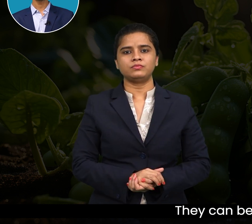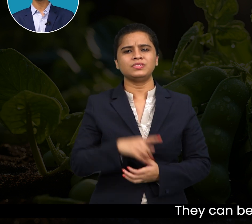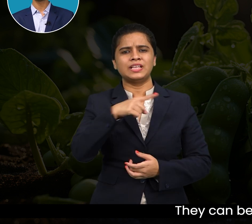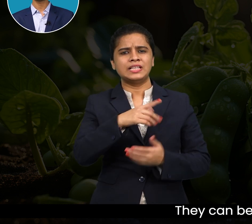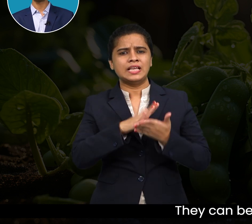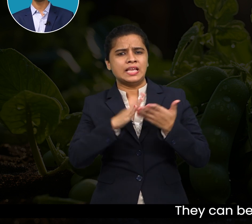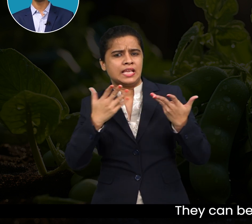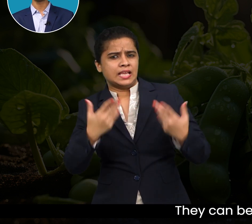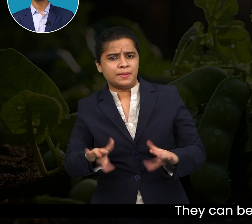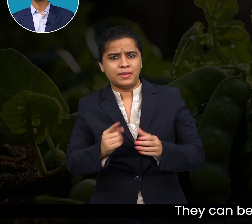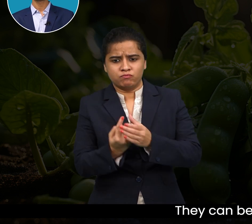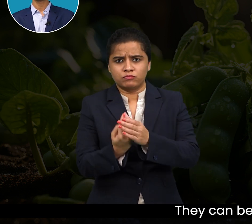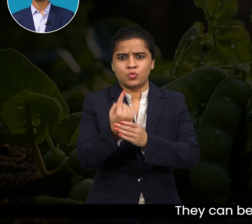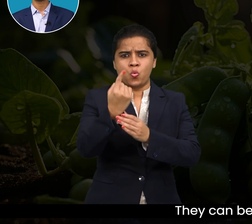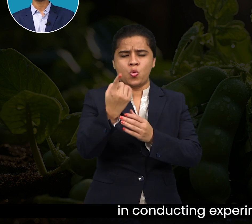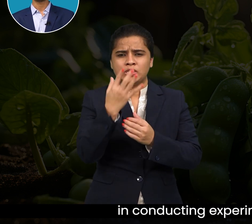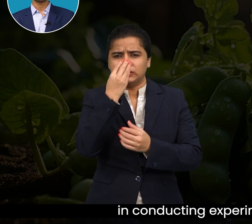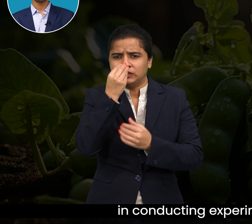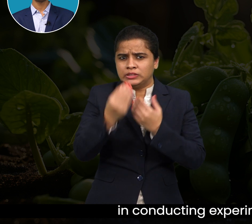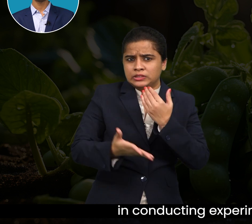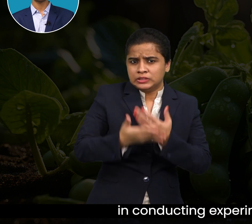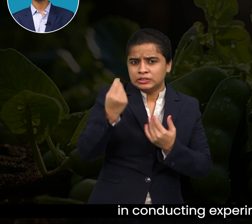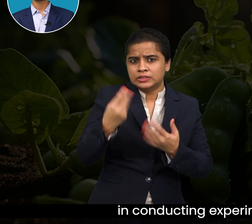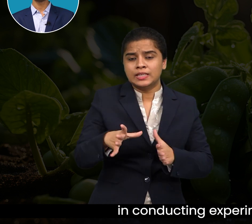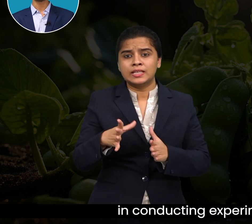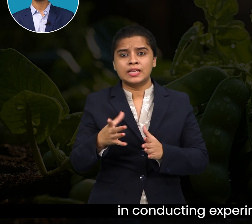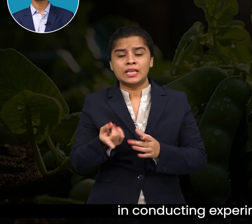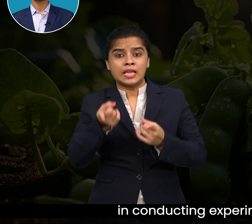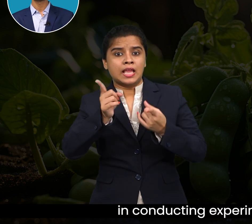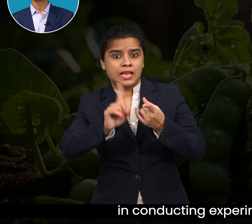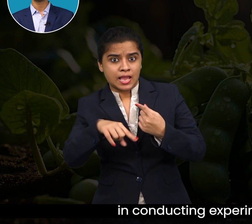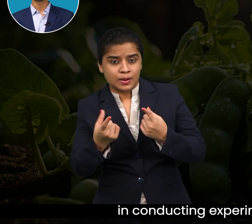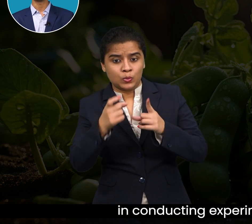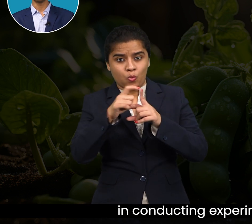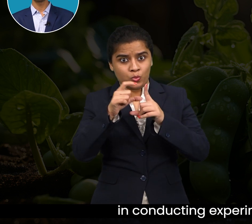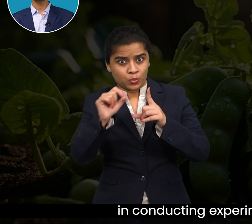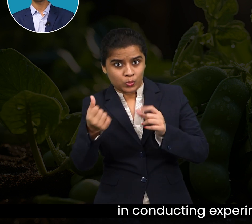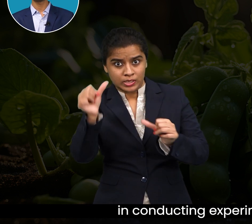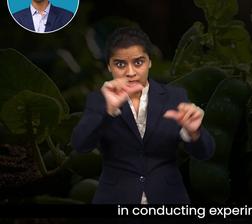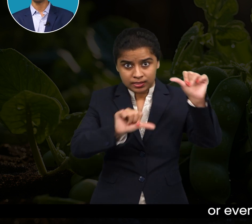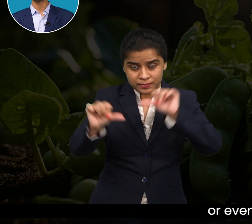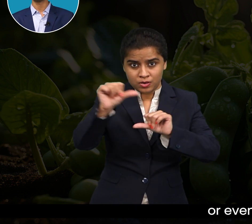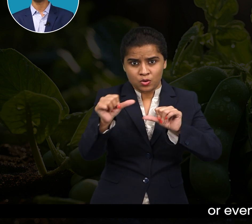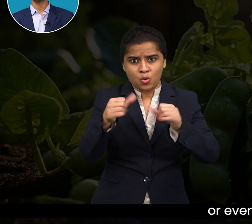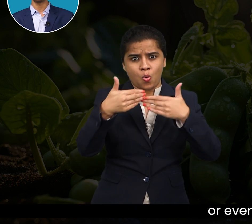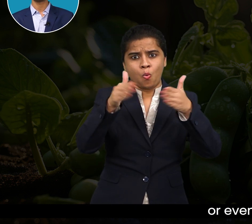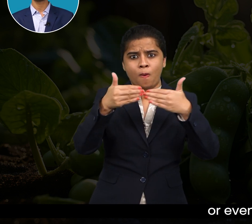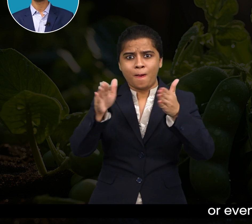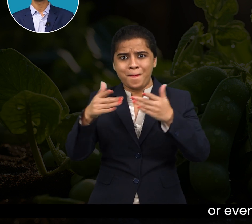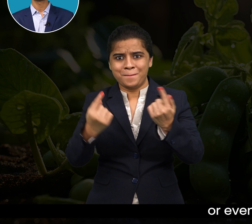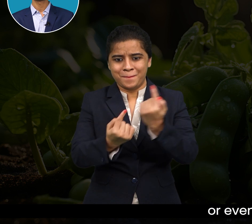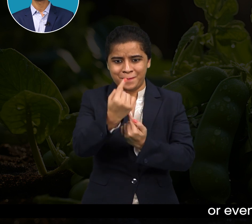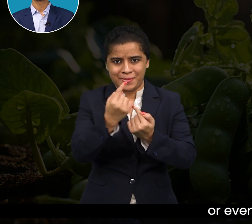They can be grown easily in conducting experiments on open ground or even in